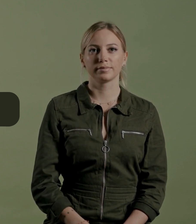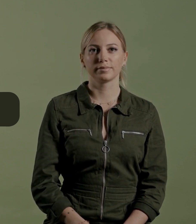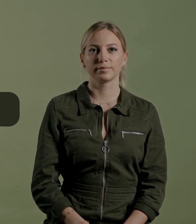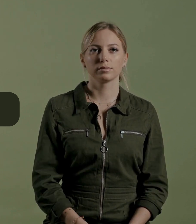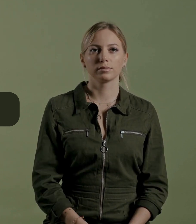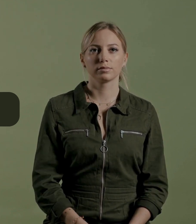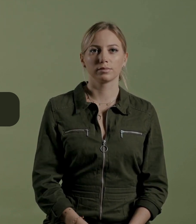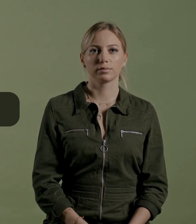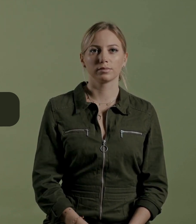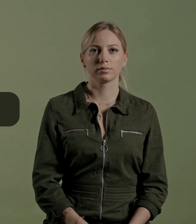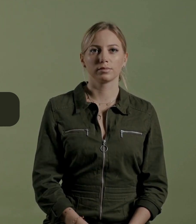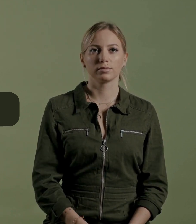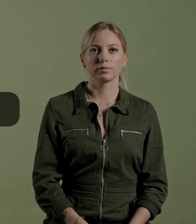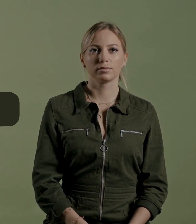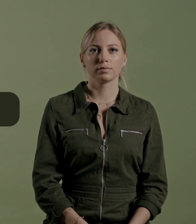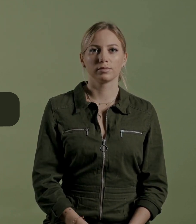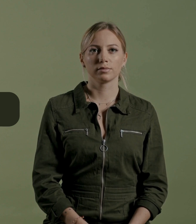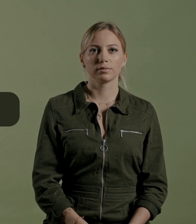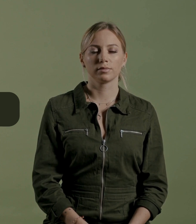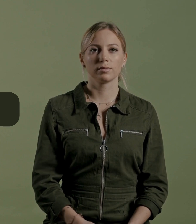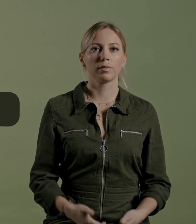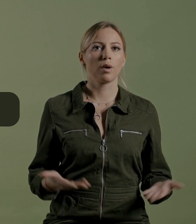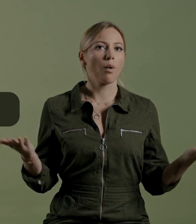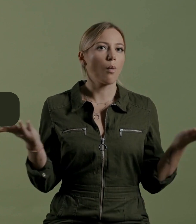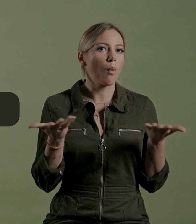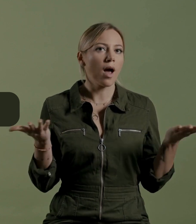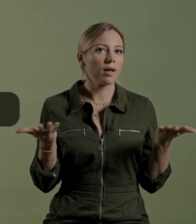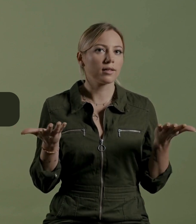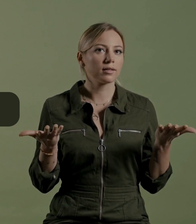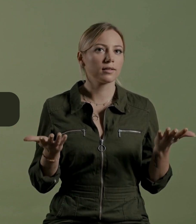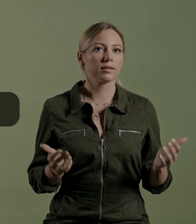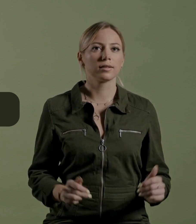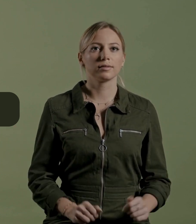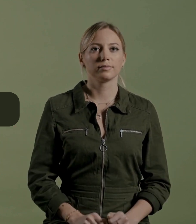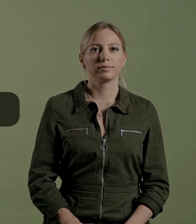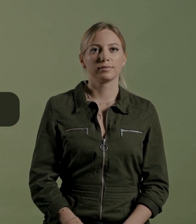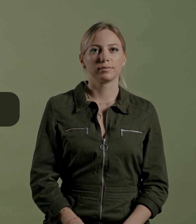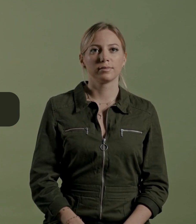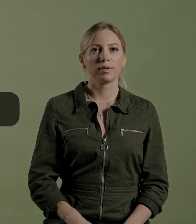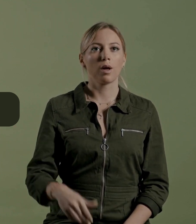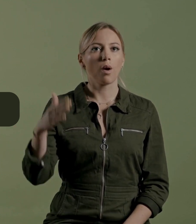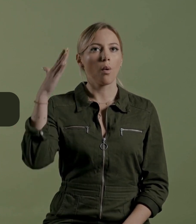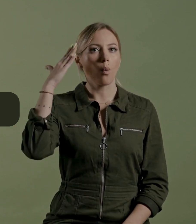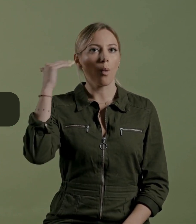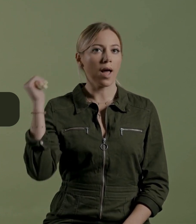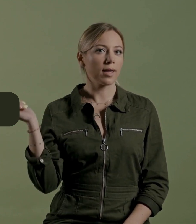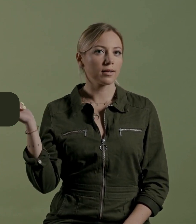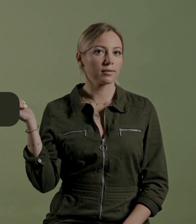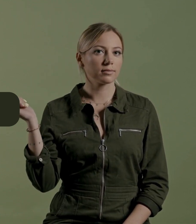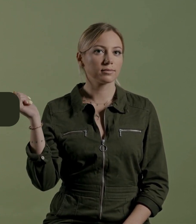Come to me. Let me help you. Cuz I just can't stay here.